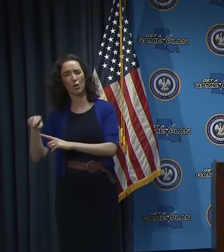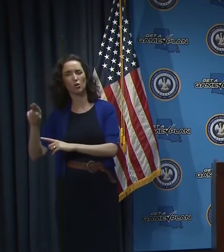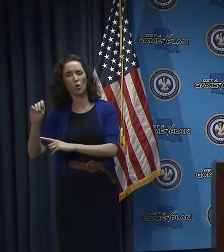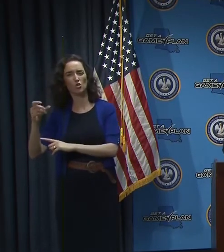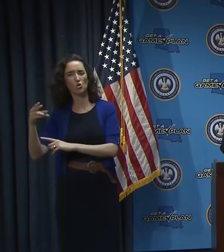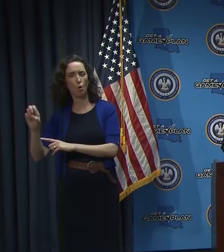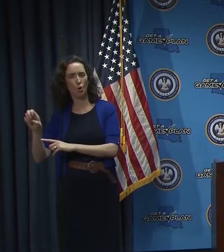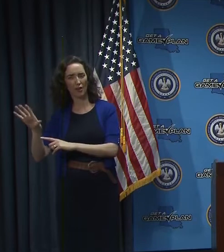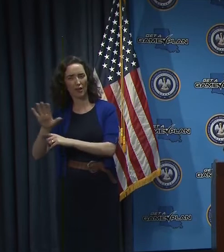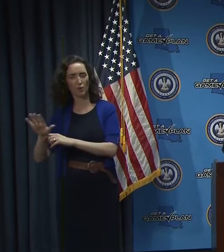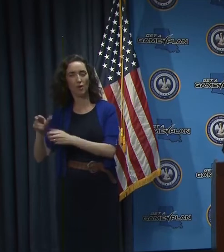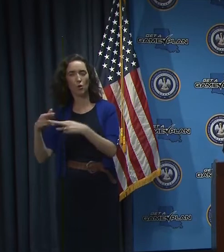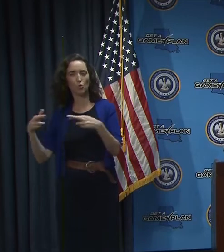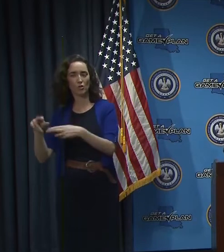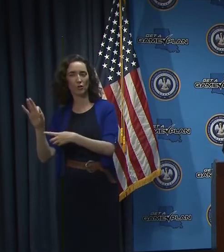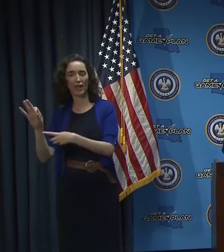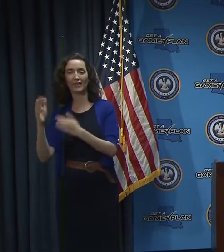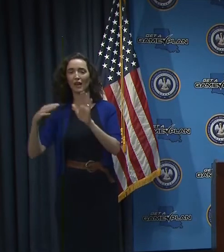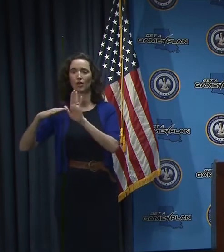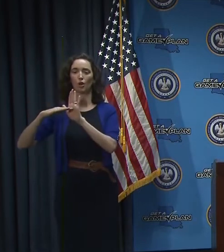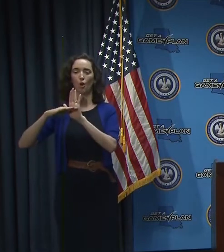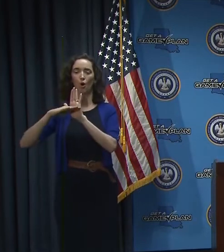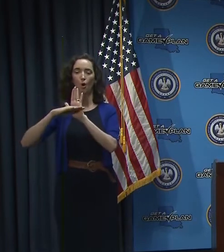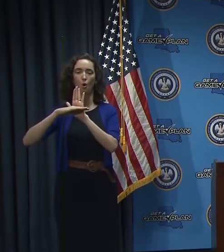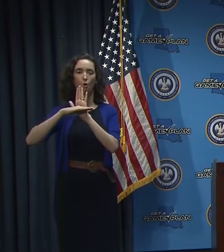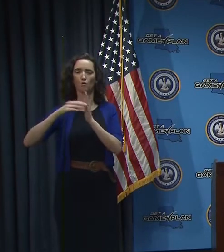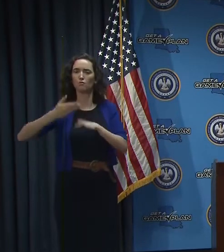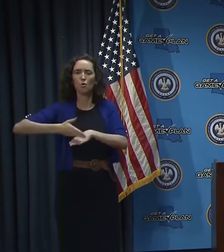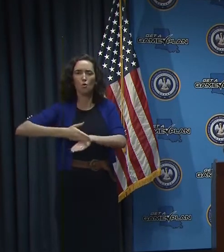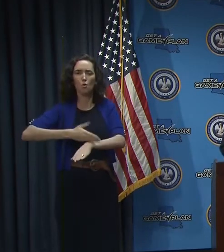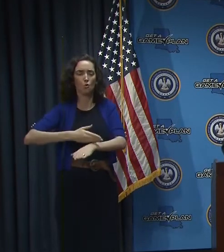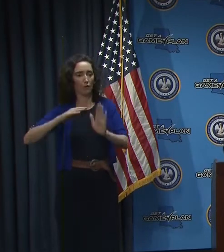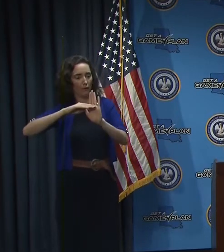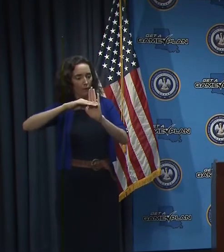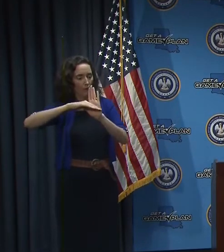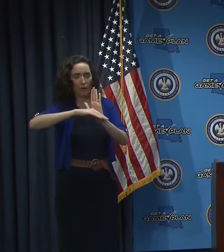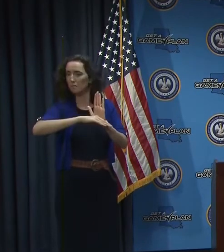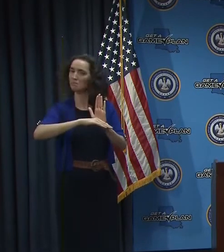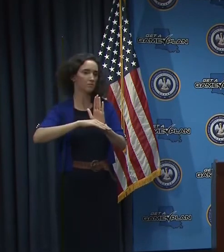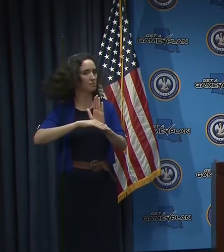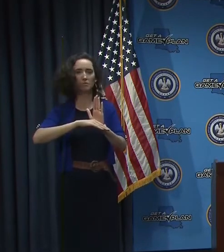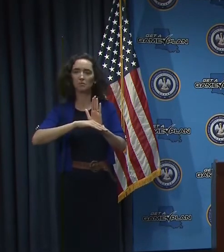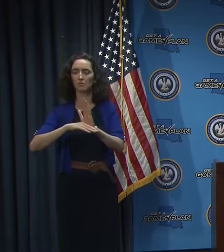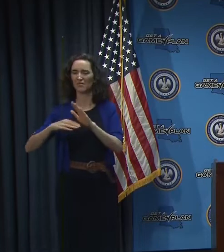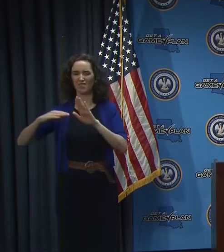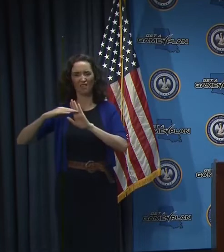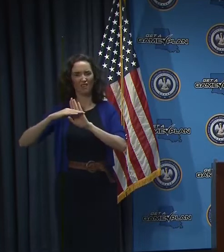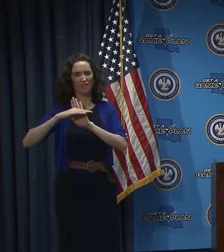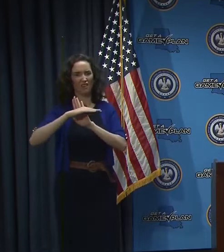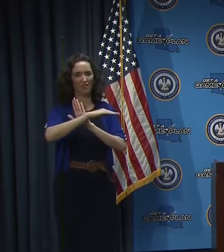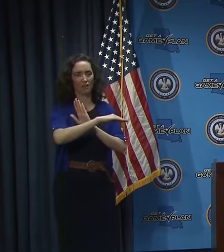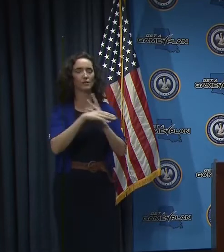and Region 9, we are plateauing. We're not seeing the decreases that we're seeing that are in the other regions of the state. And unfortunately,